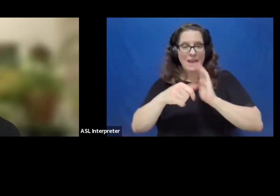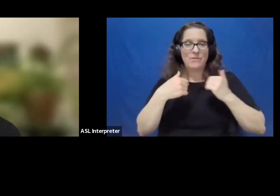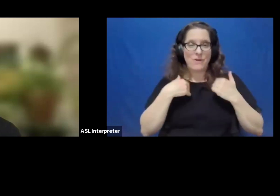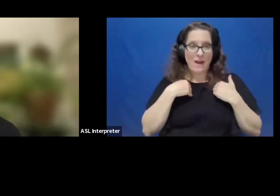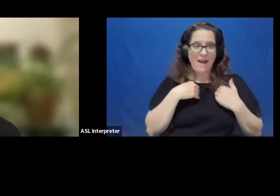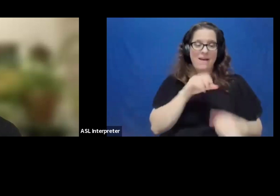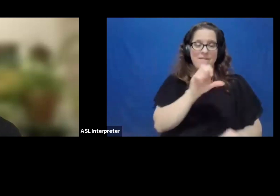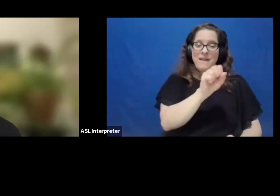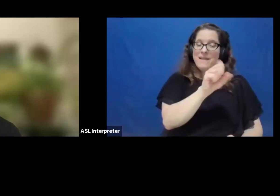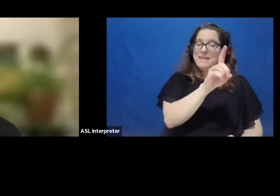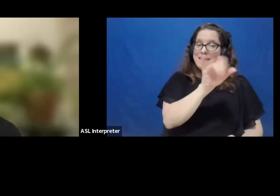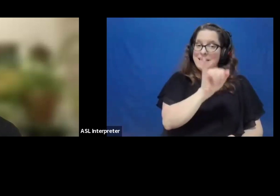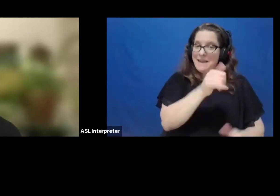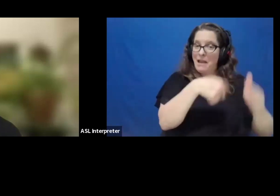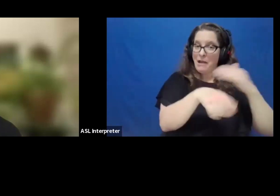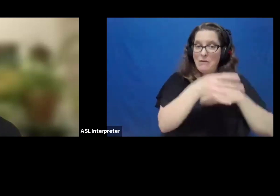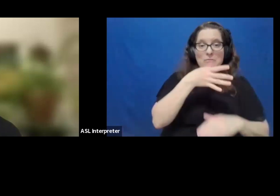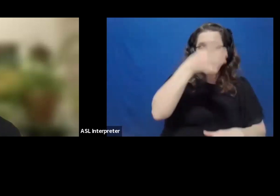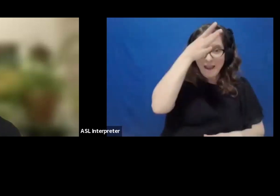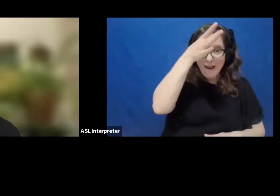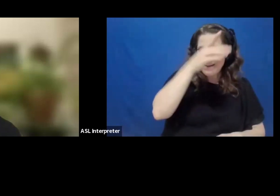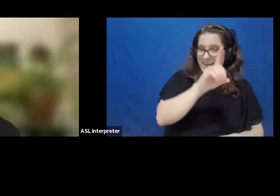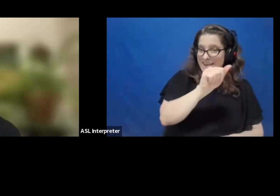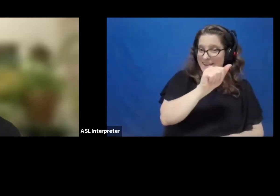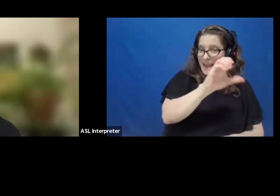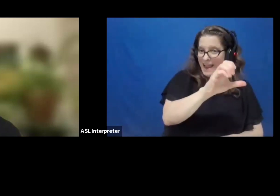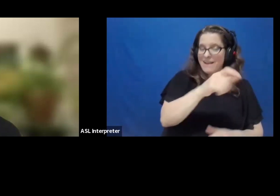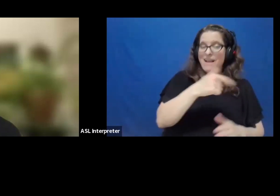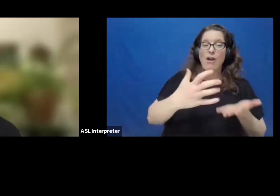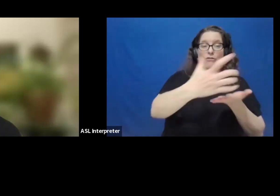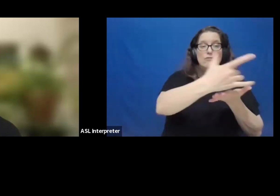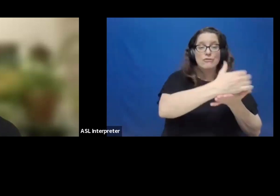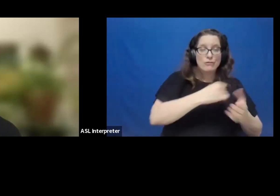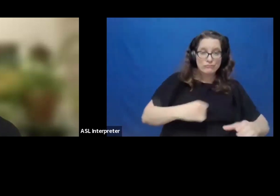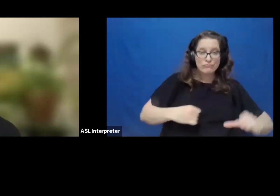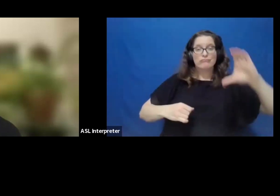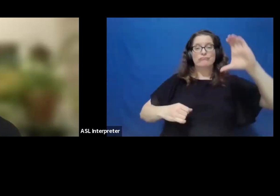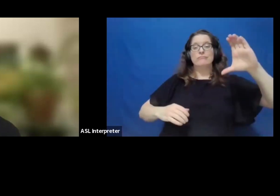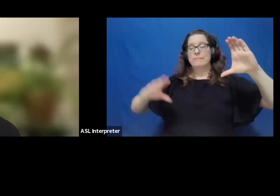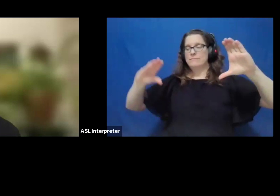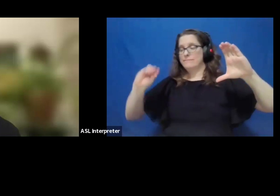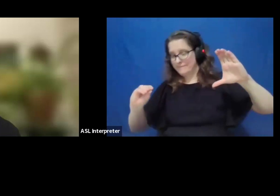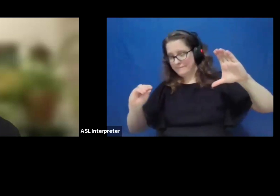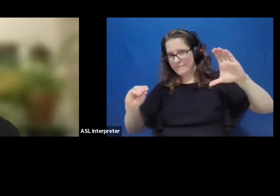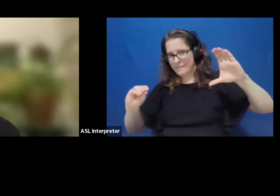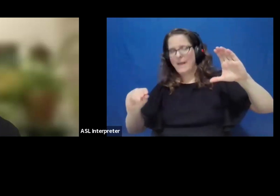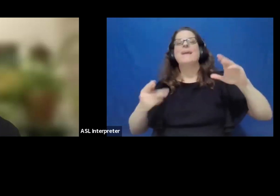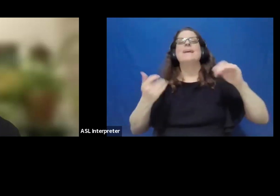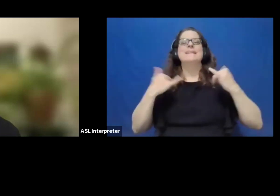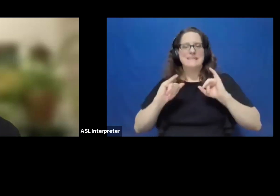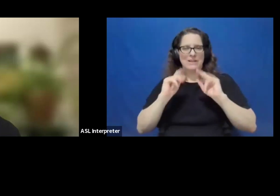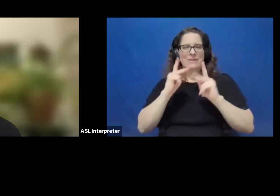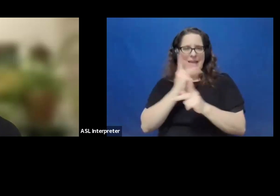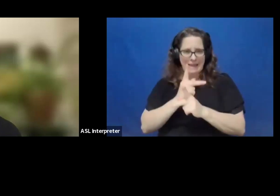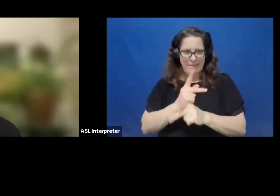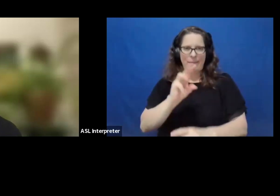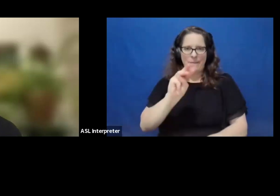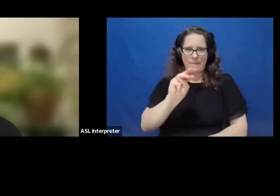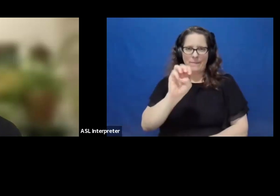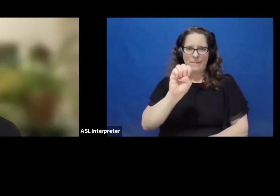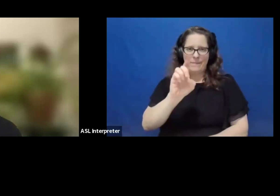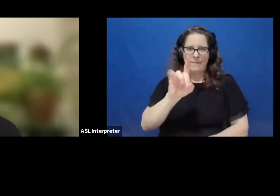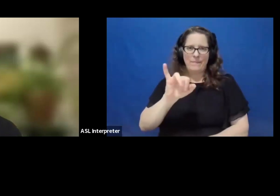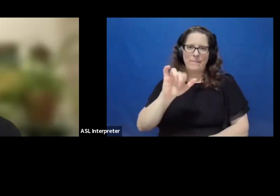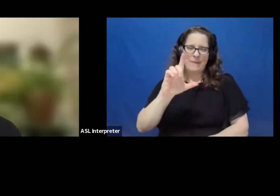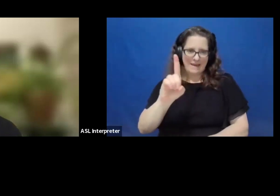high enough to stop the SSI. There's a protection that lets them keep the Medicaid even though